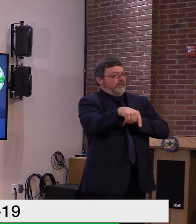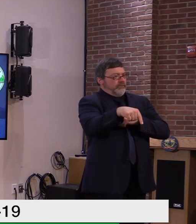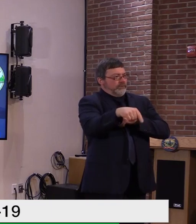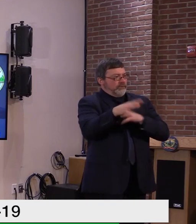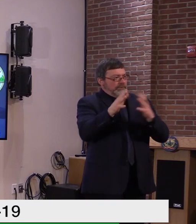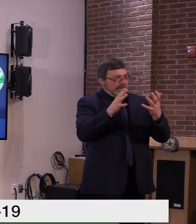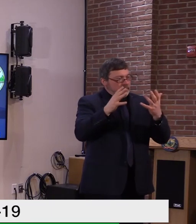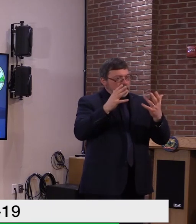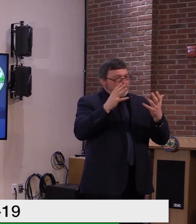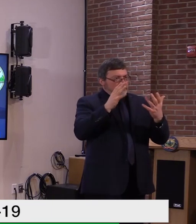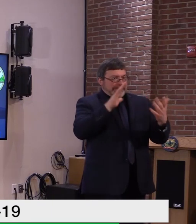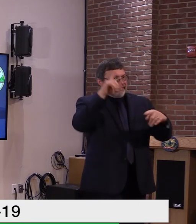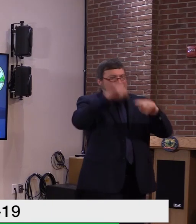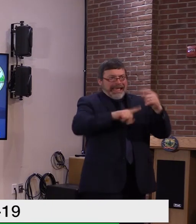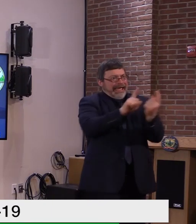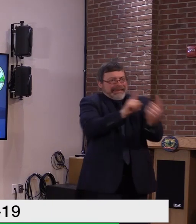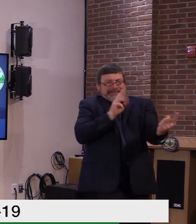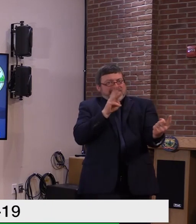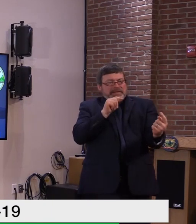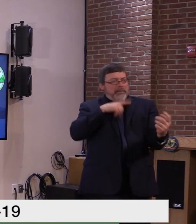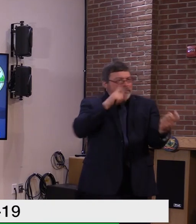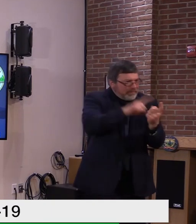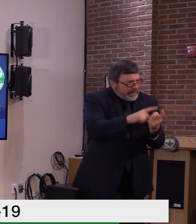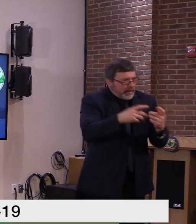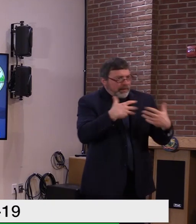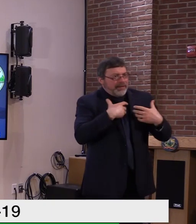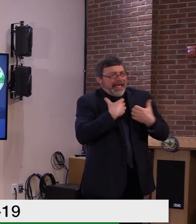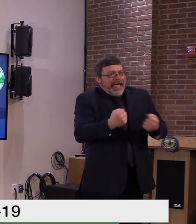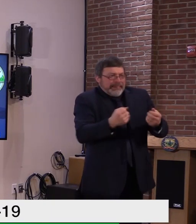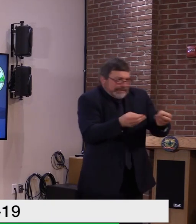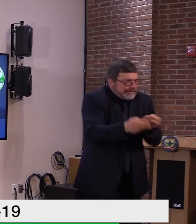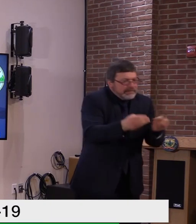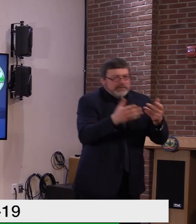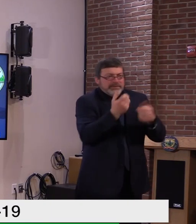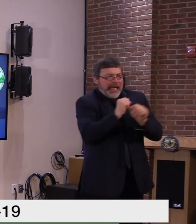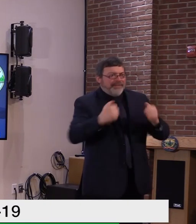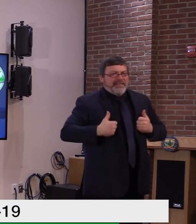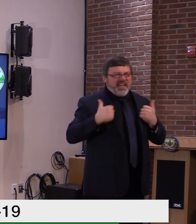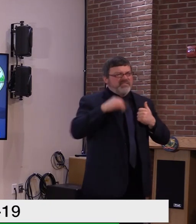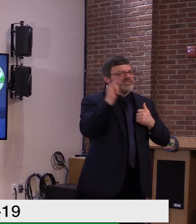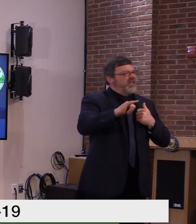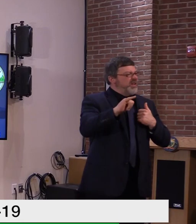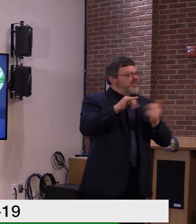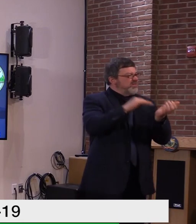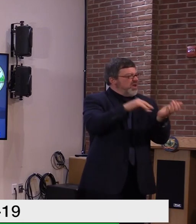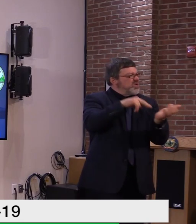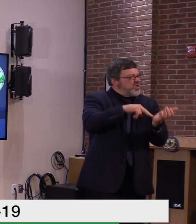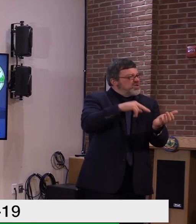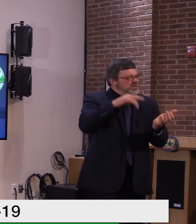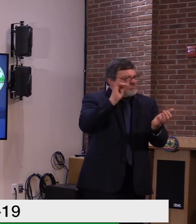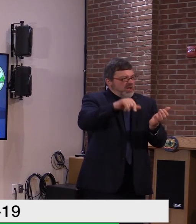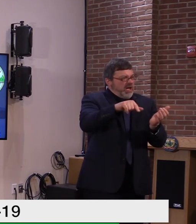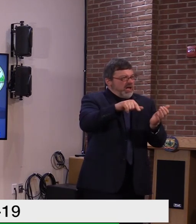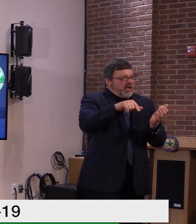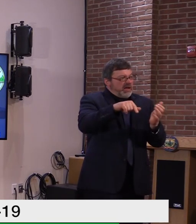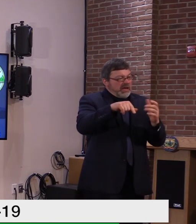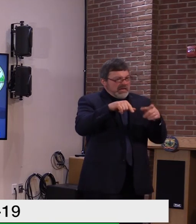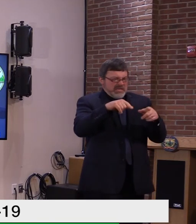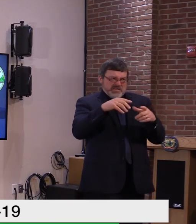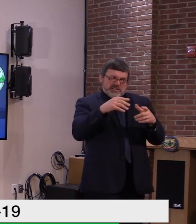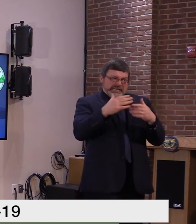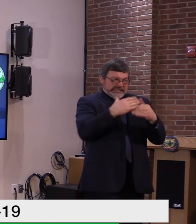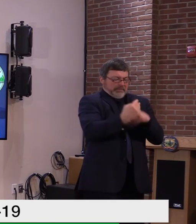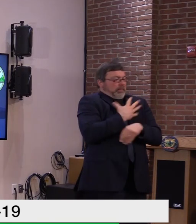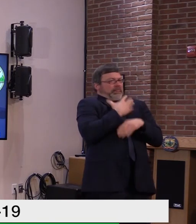older, that are most vulnerable to the virus. EMS is in